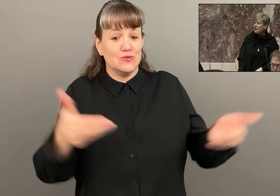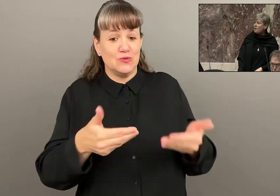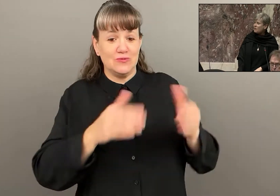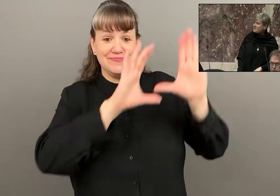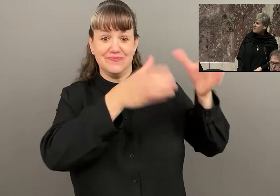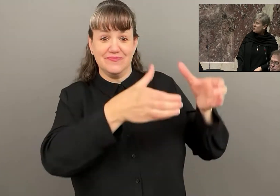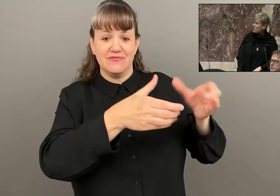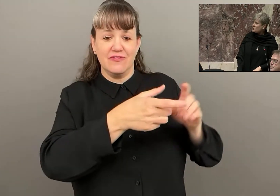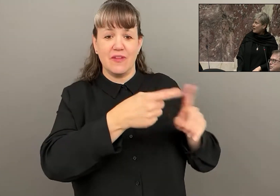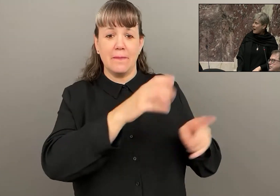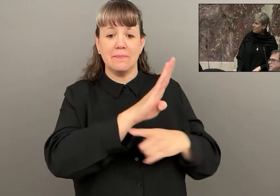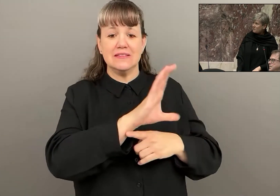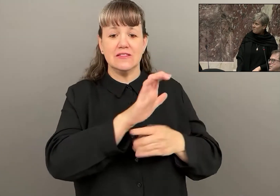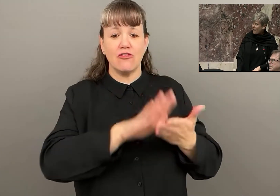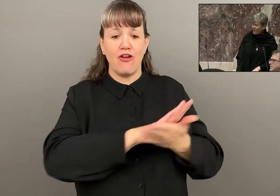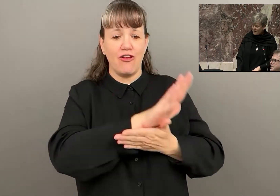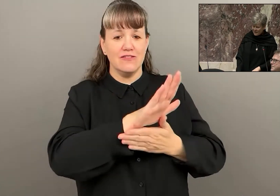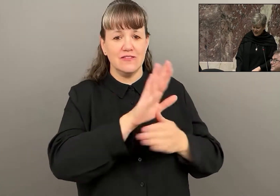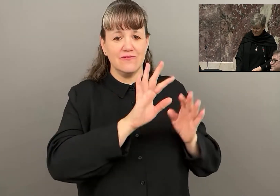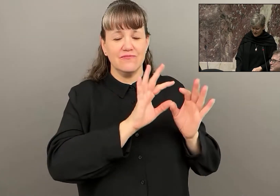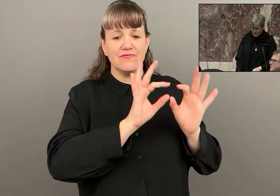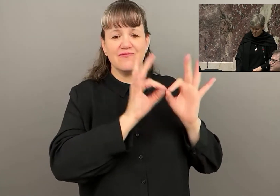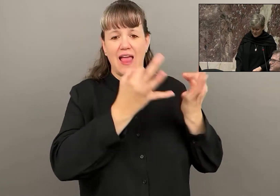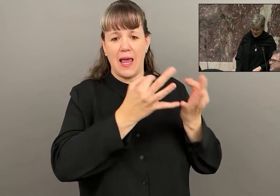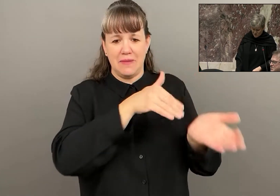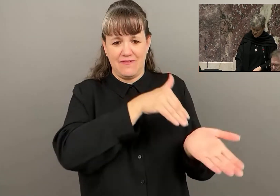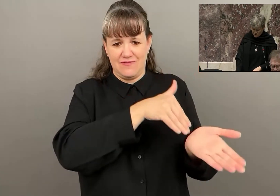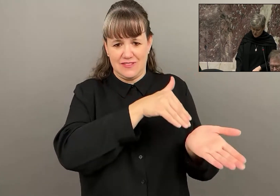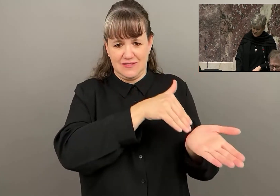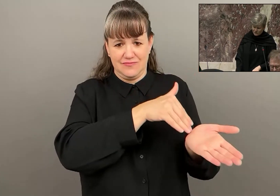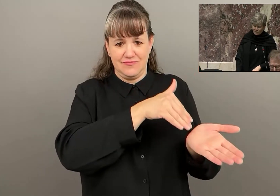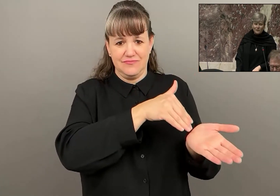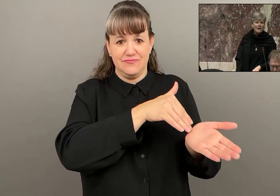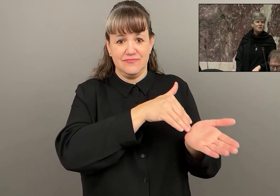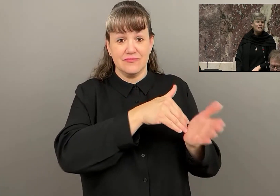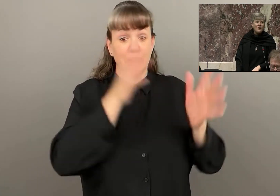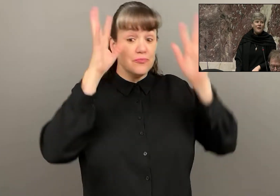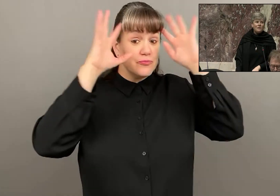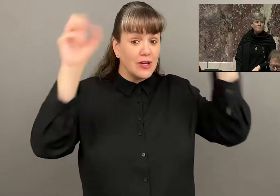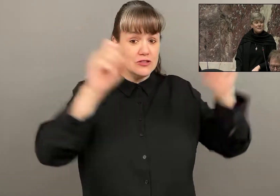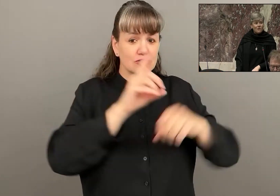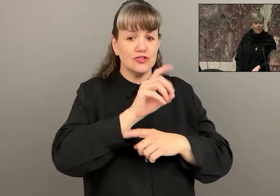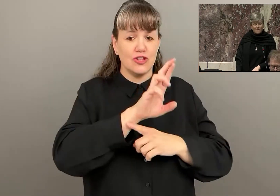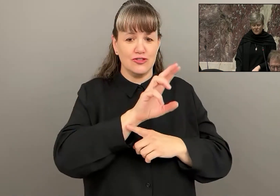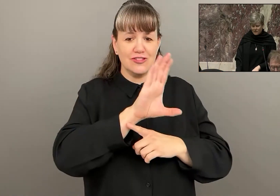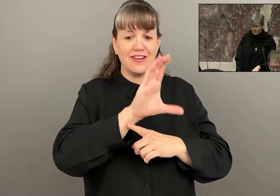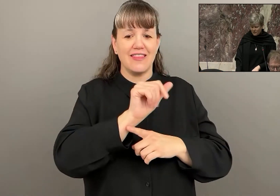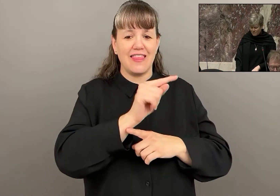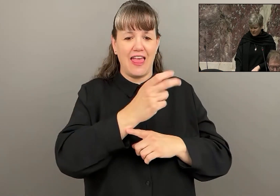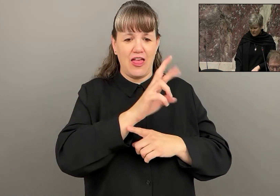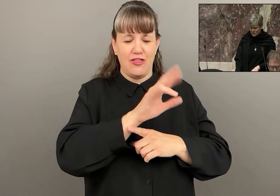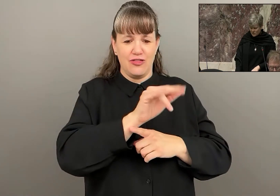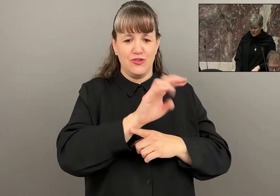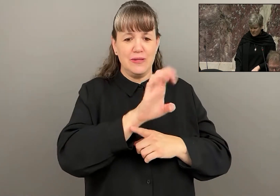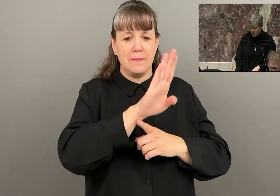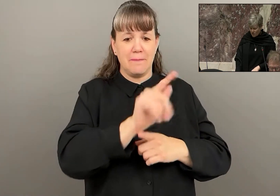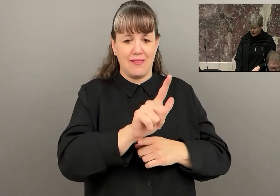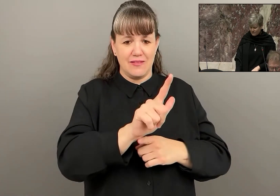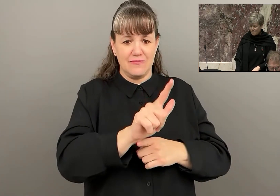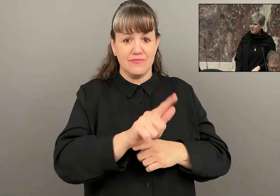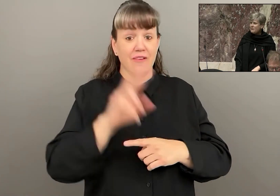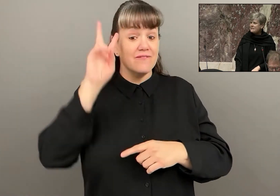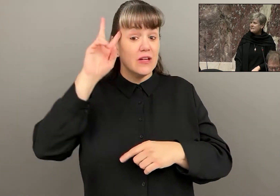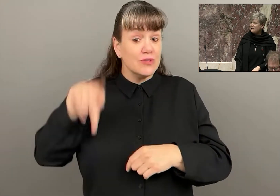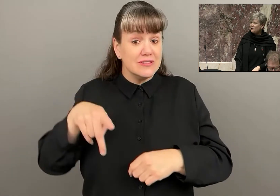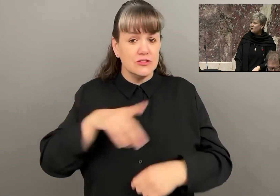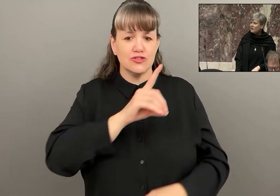including President Dr. Catherine Bell and Vice President Dr. Jennifer Lush. The BC College of Family Physicians is the heart of